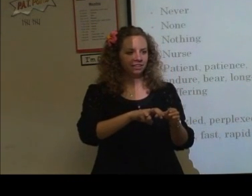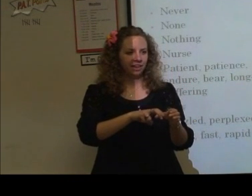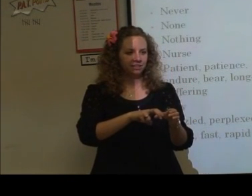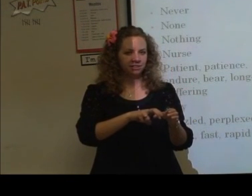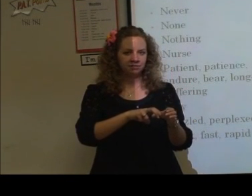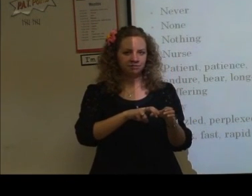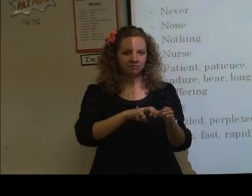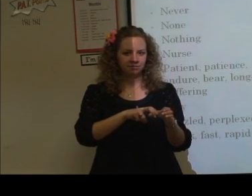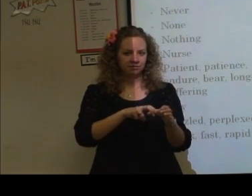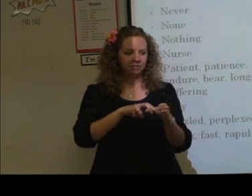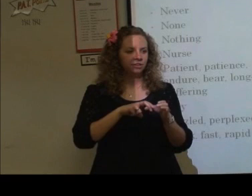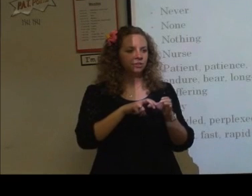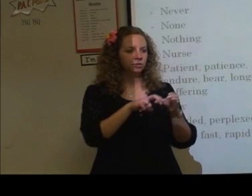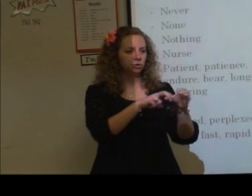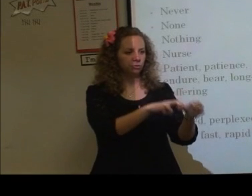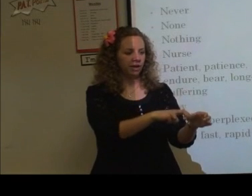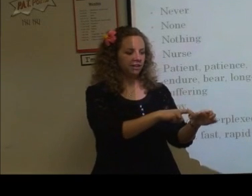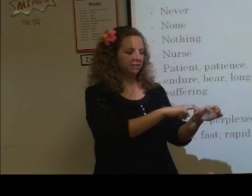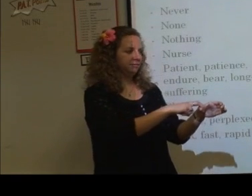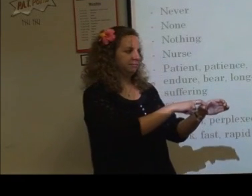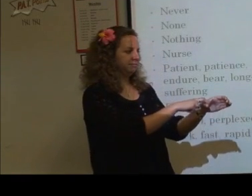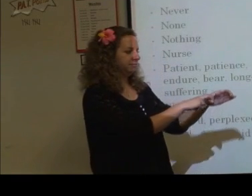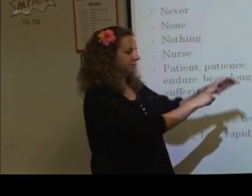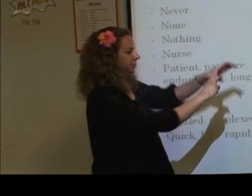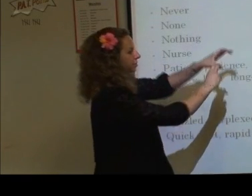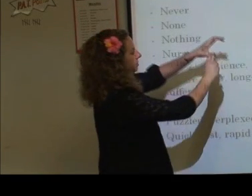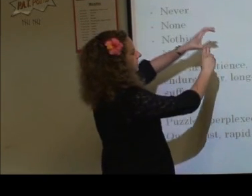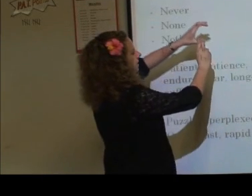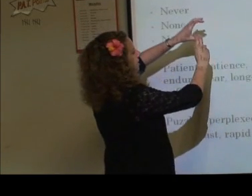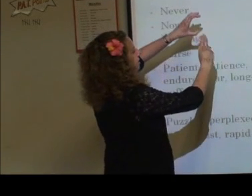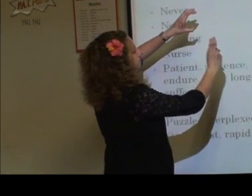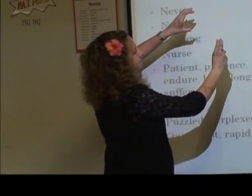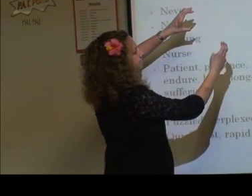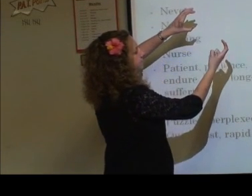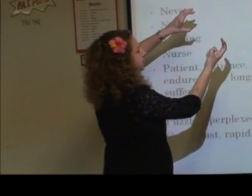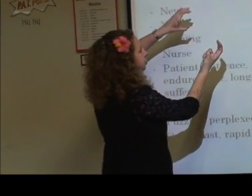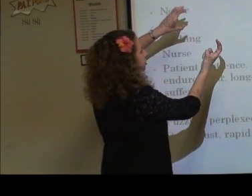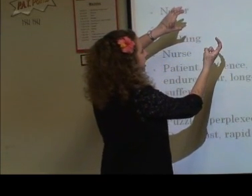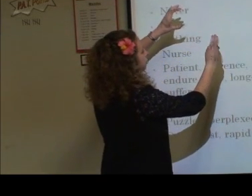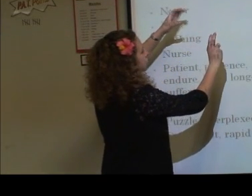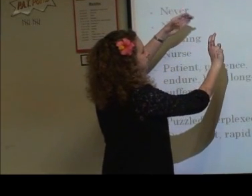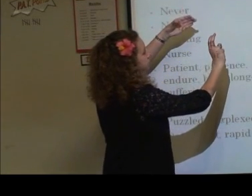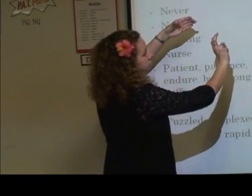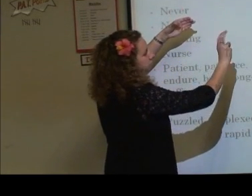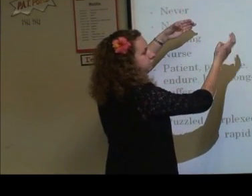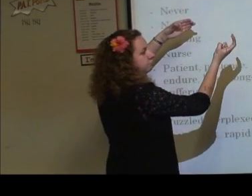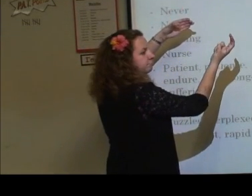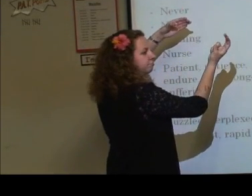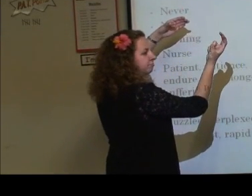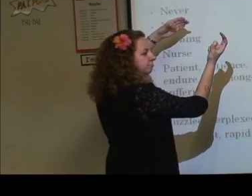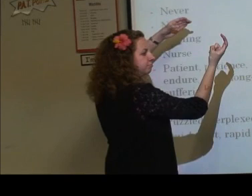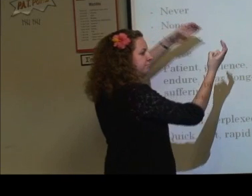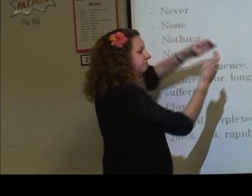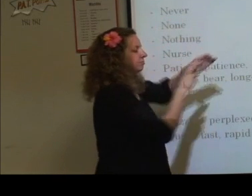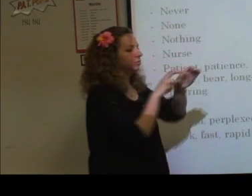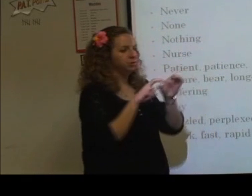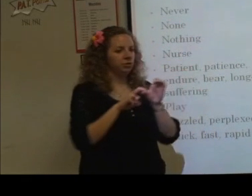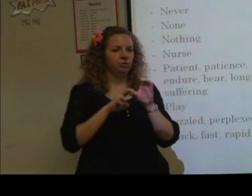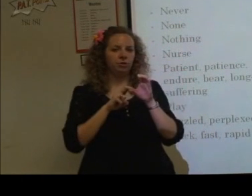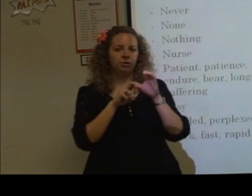that. So ride. So it's kind of like, these are the handshakes. So a